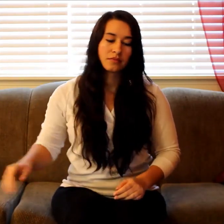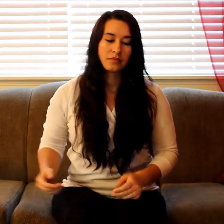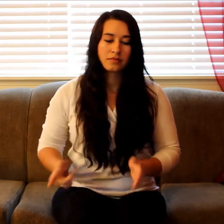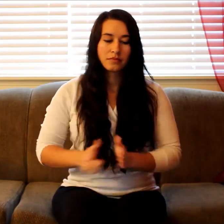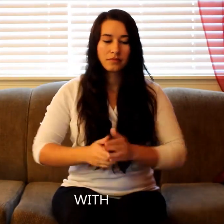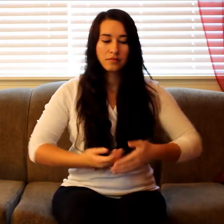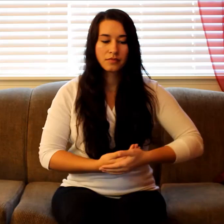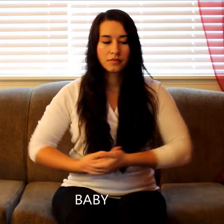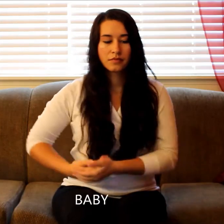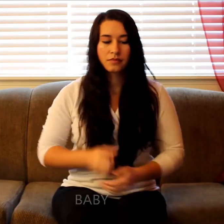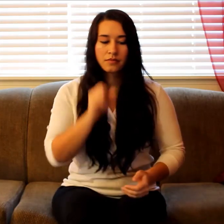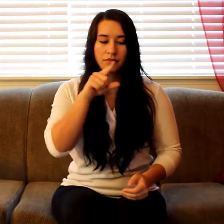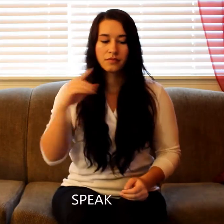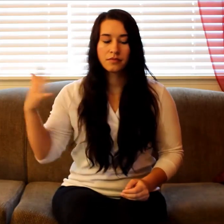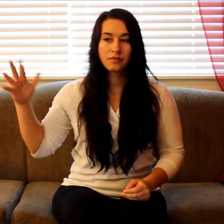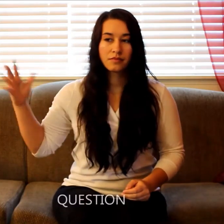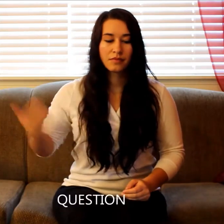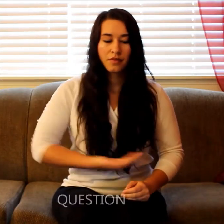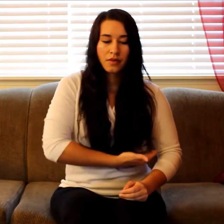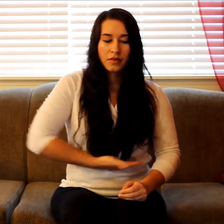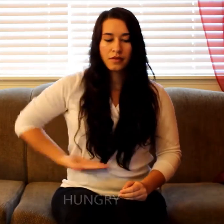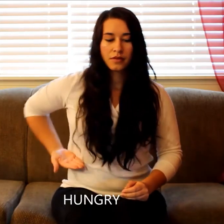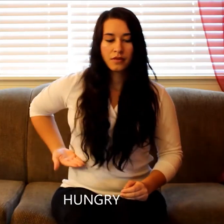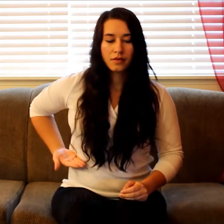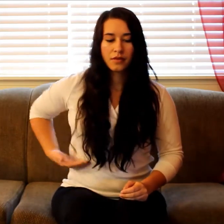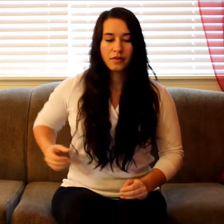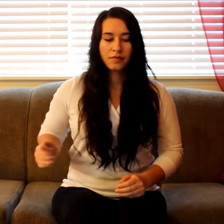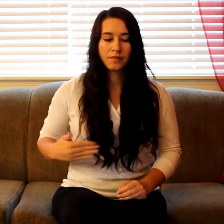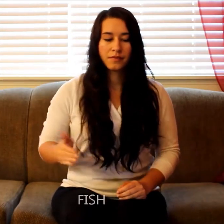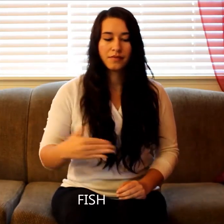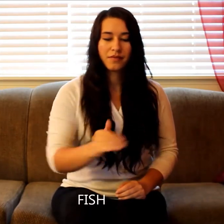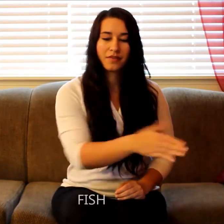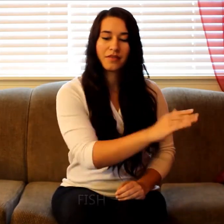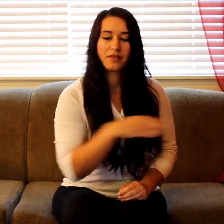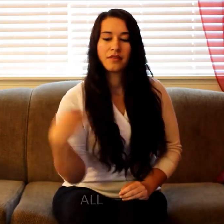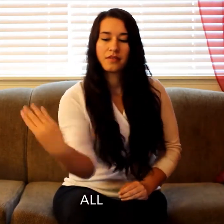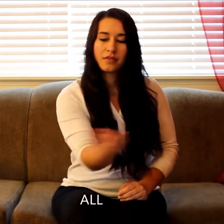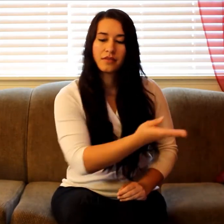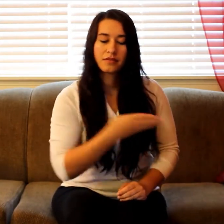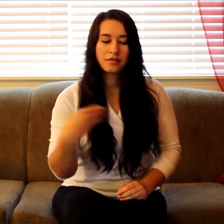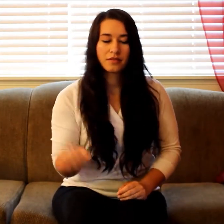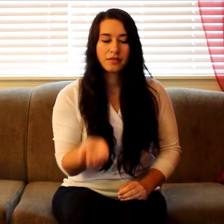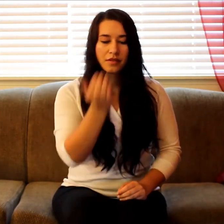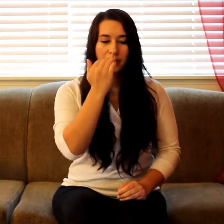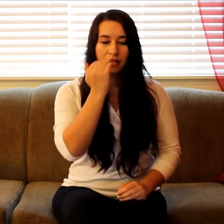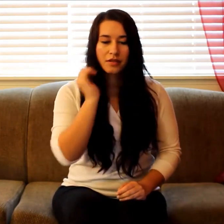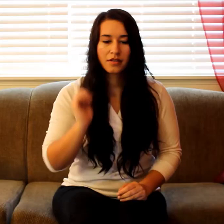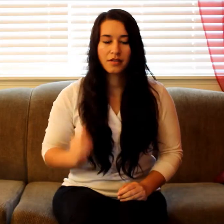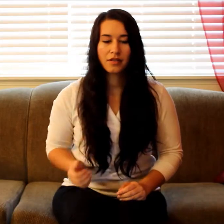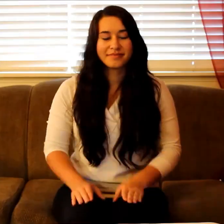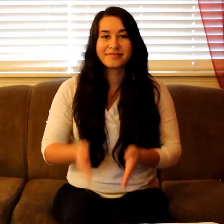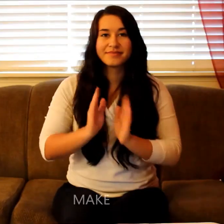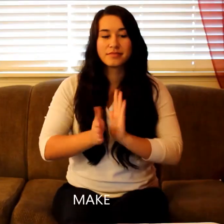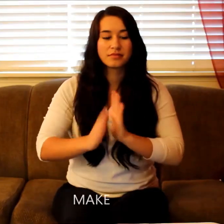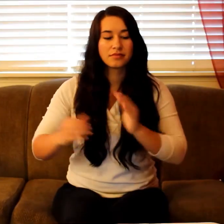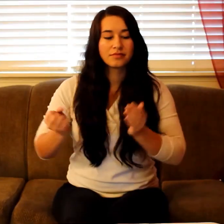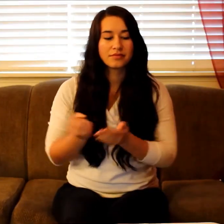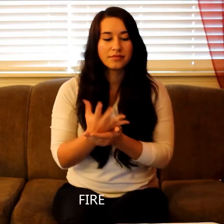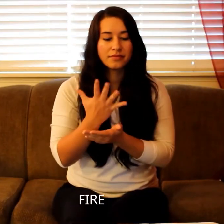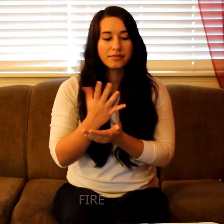and a child, told him what to do when they had no meat. There was fish in the river, everyone could eat. Learned about fire, they